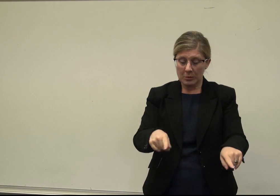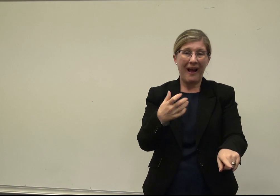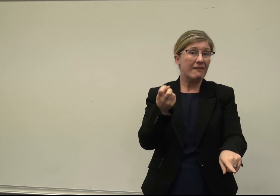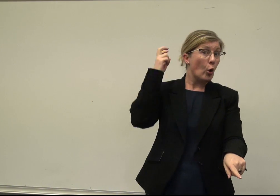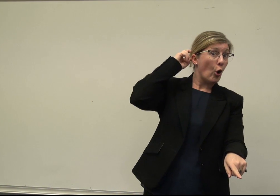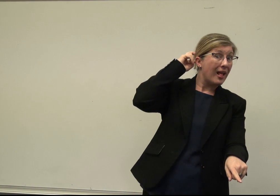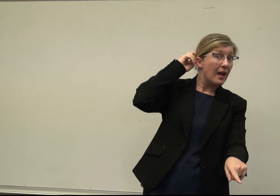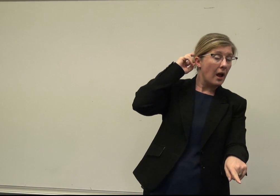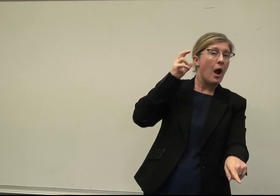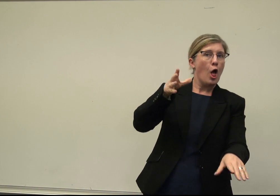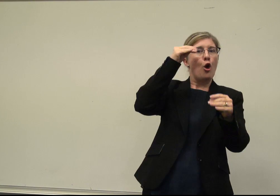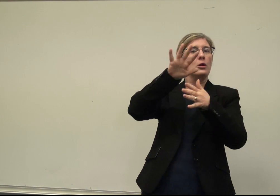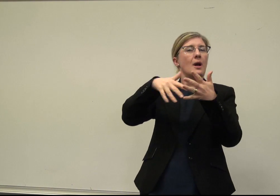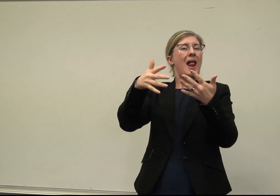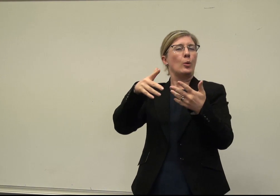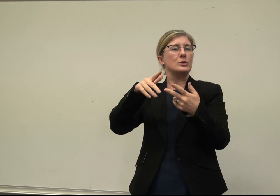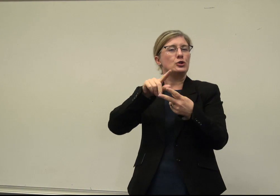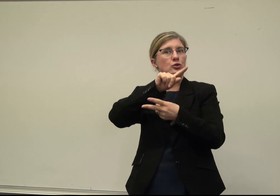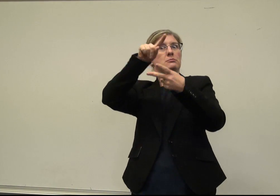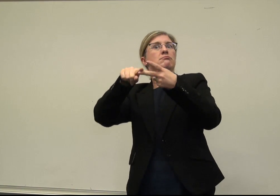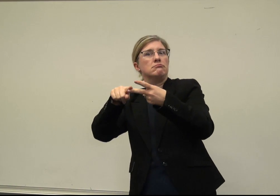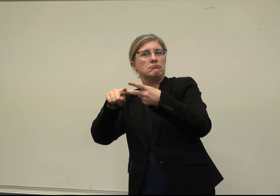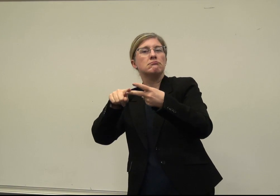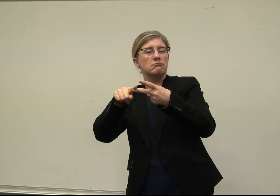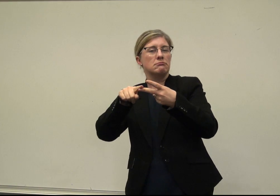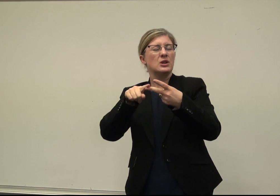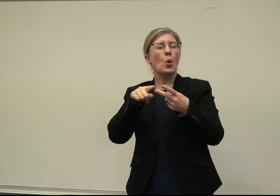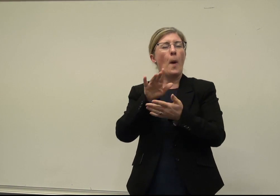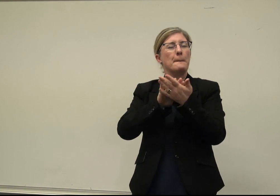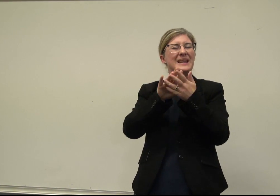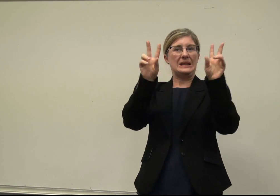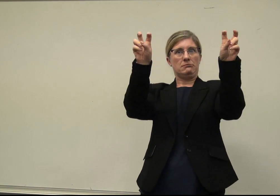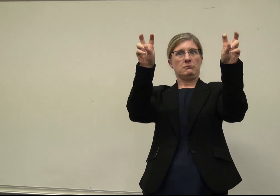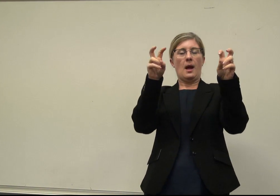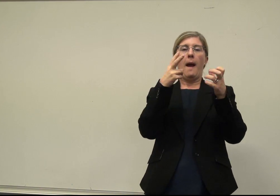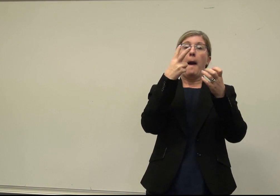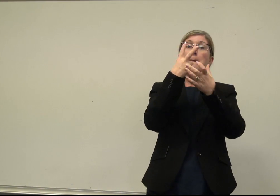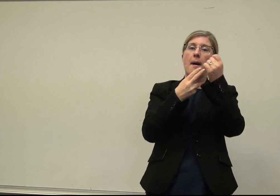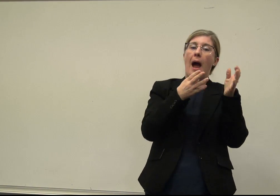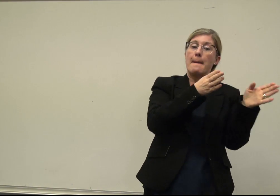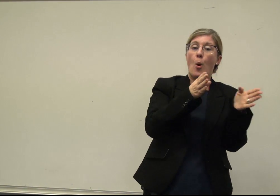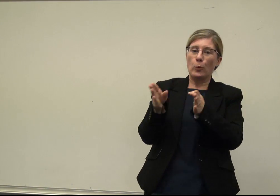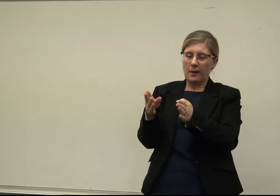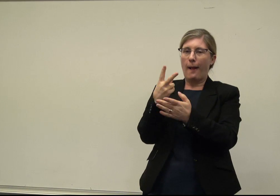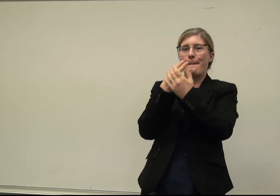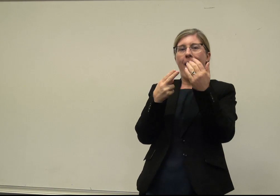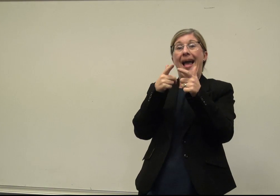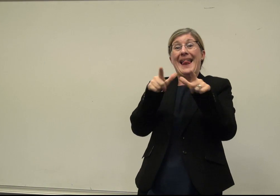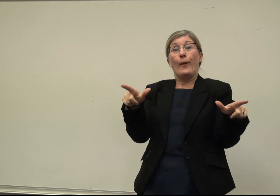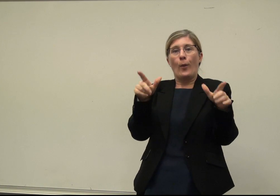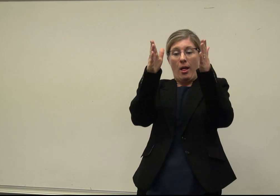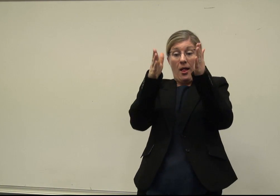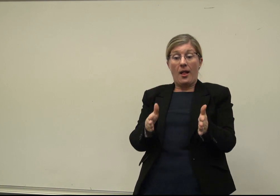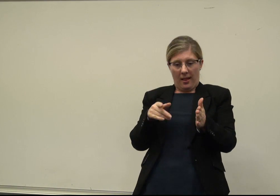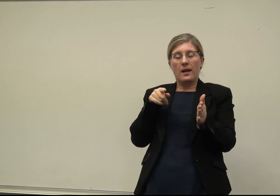example. So there's different categories of bimodal bilinguals, and I think it's fair to say that we don't